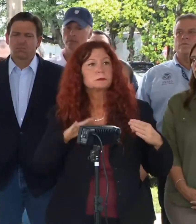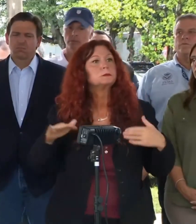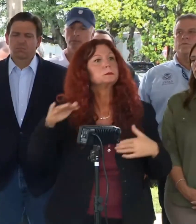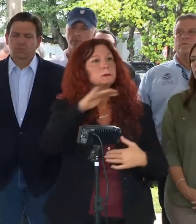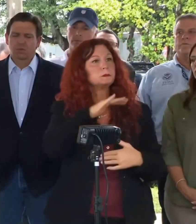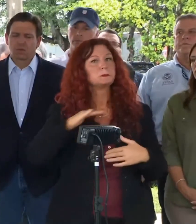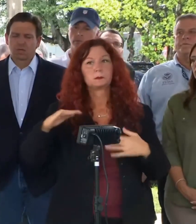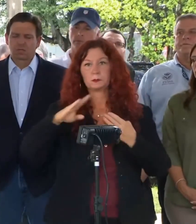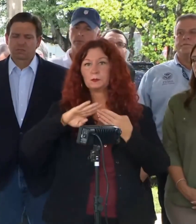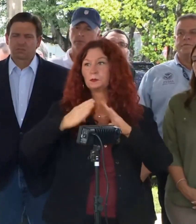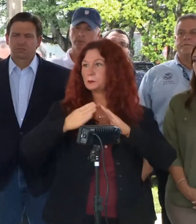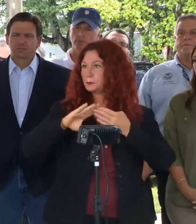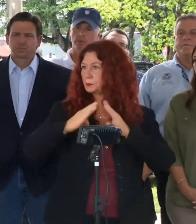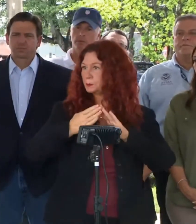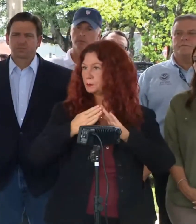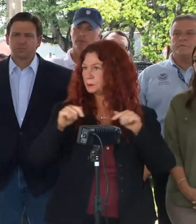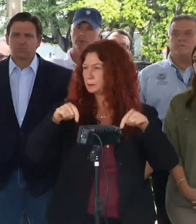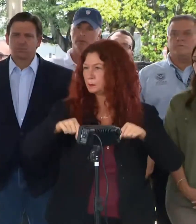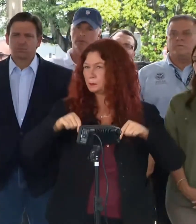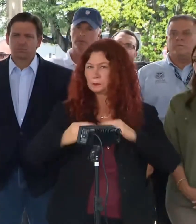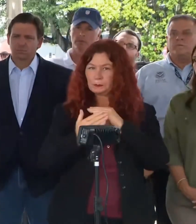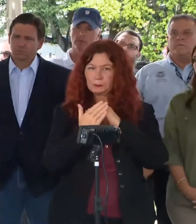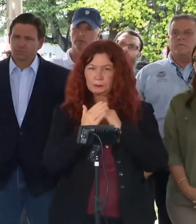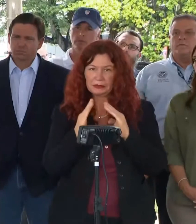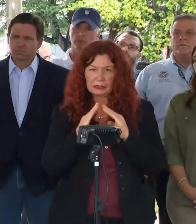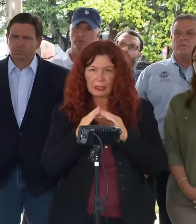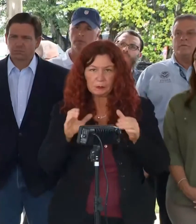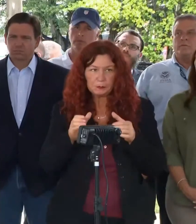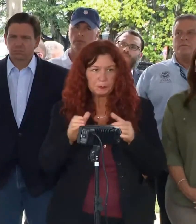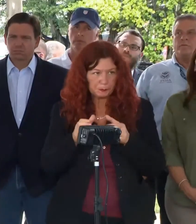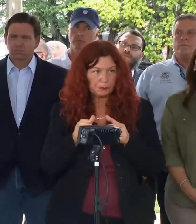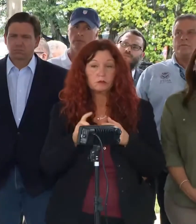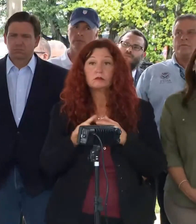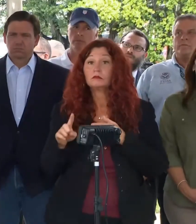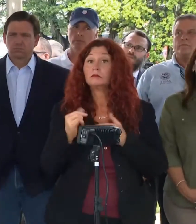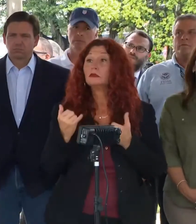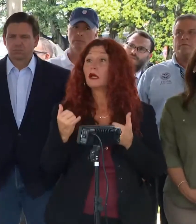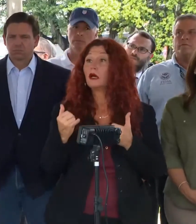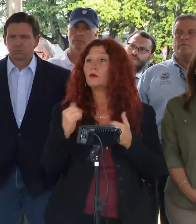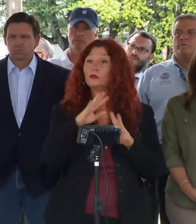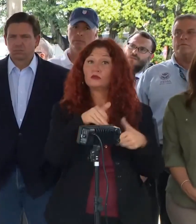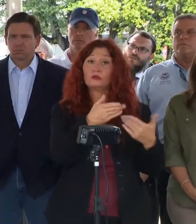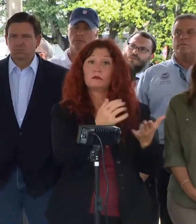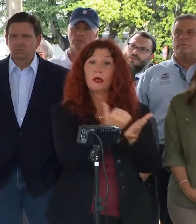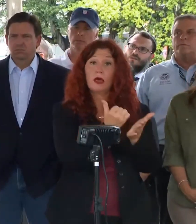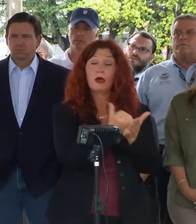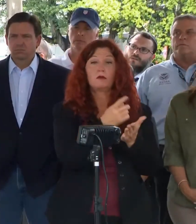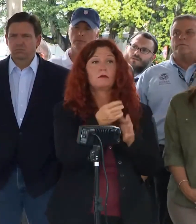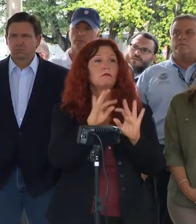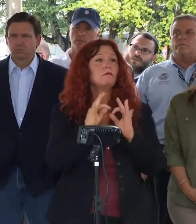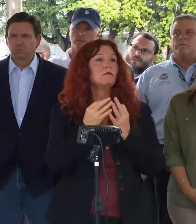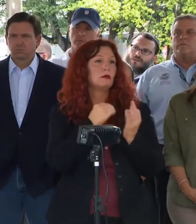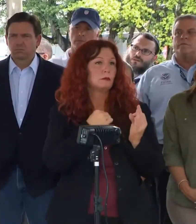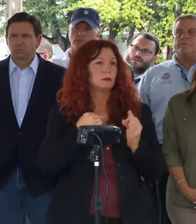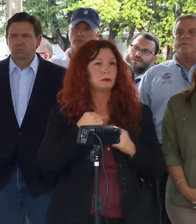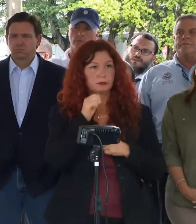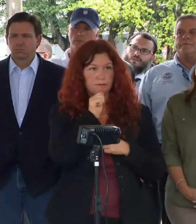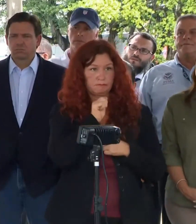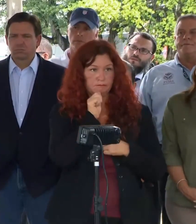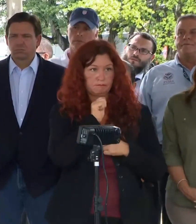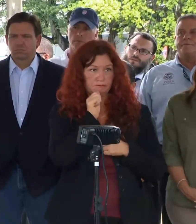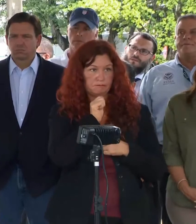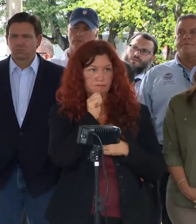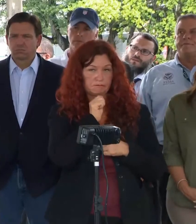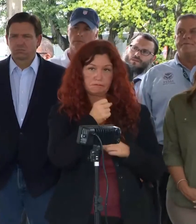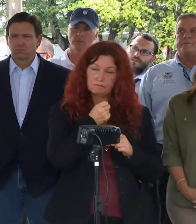one of our main focuses at this current moment is to provide assistance to those survivors directly impacted from